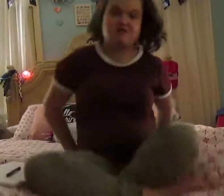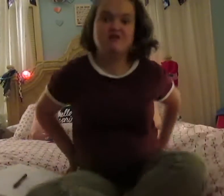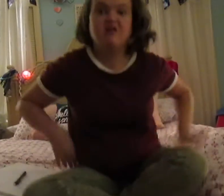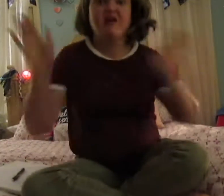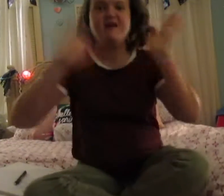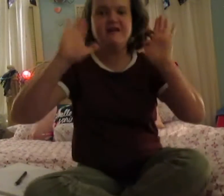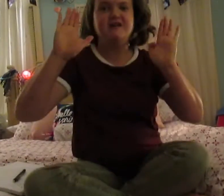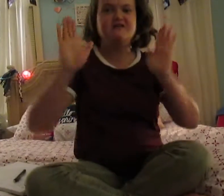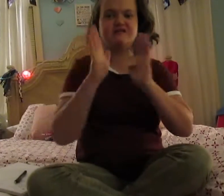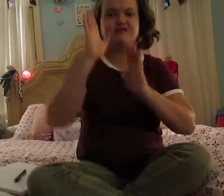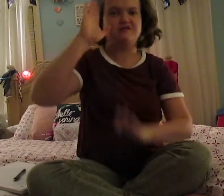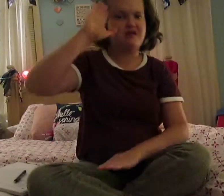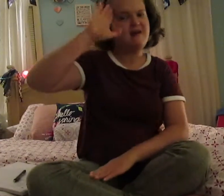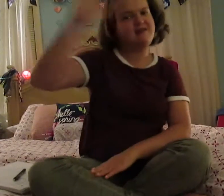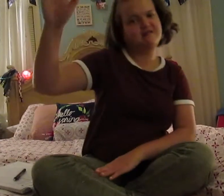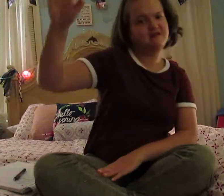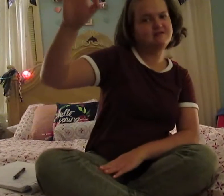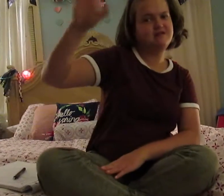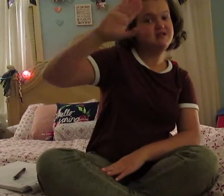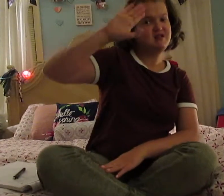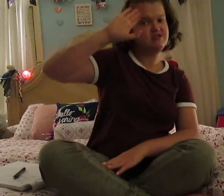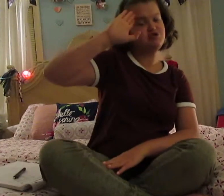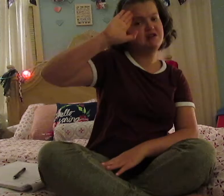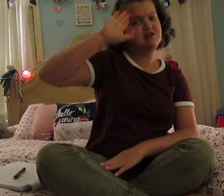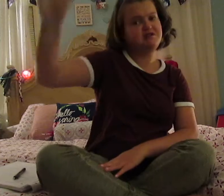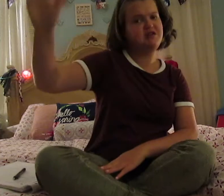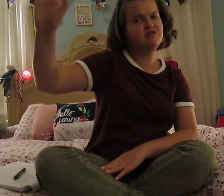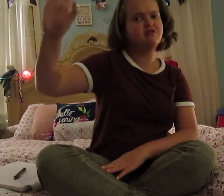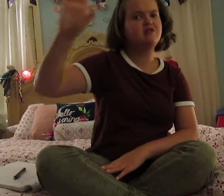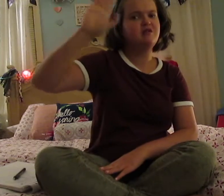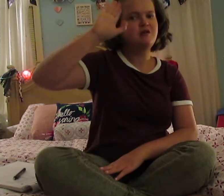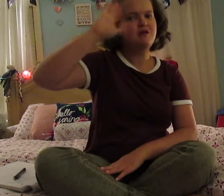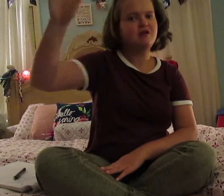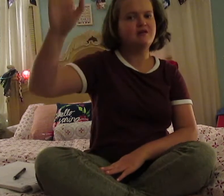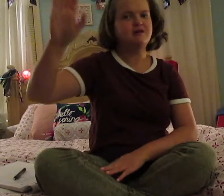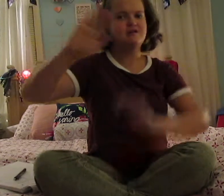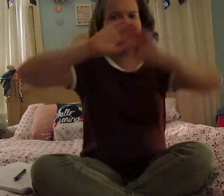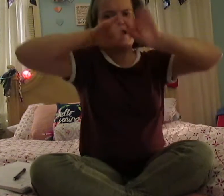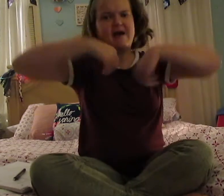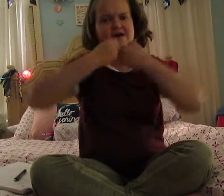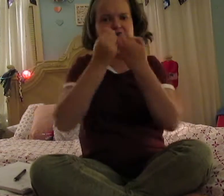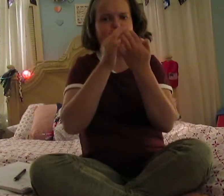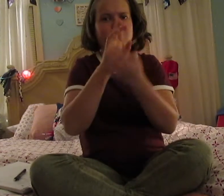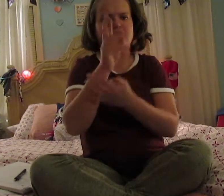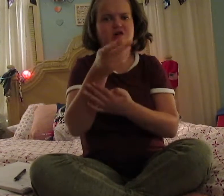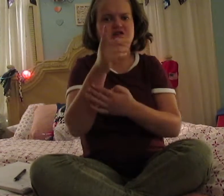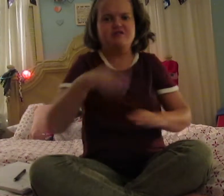Hello. Hello. It's Justin. Hello. How are you?